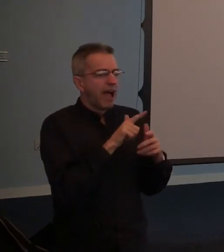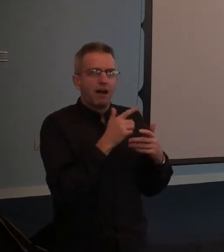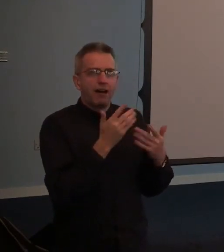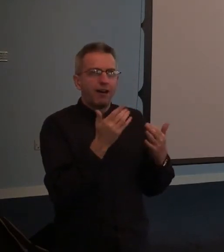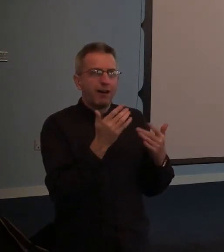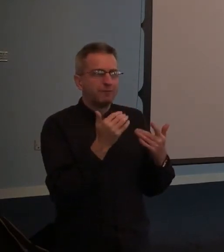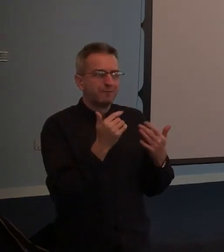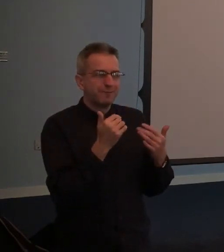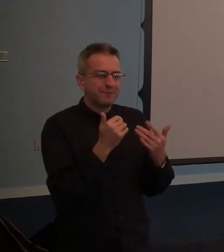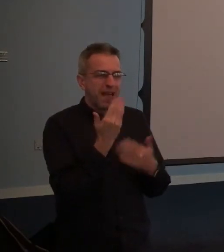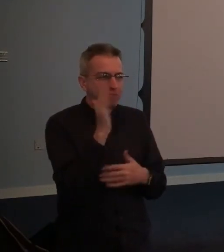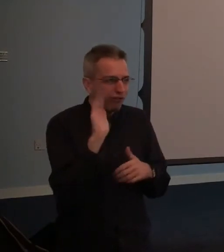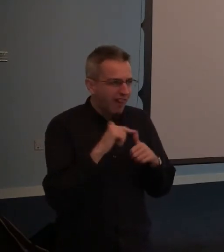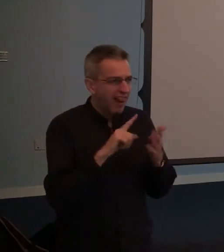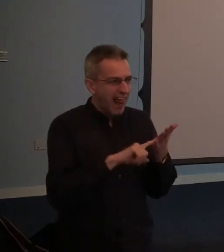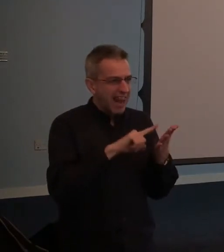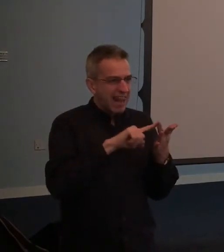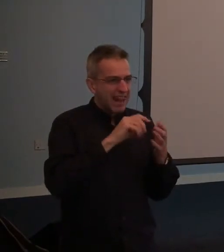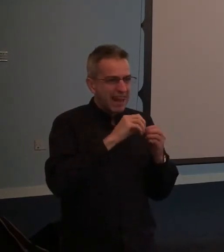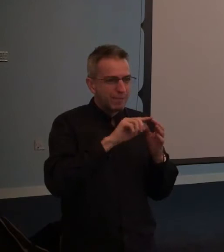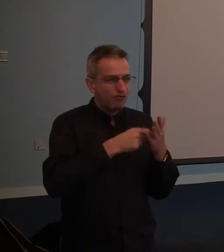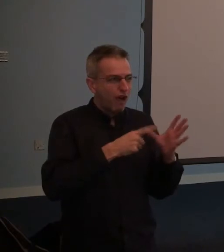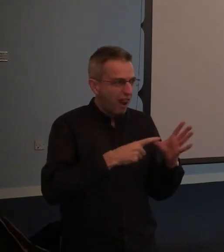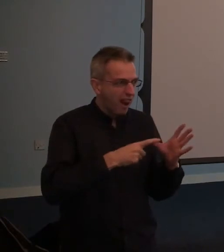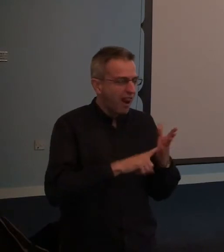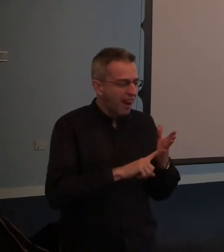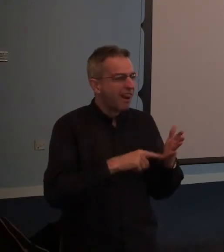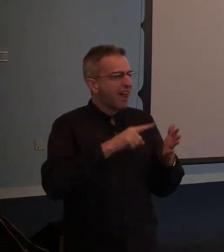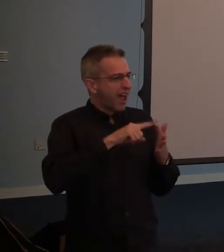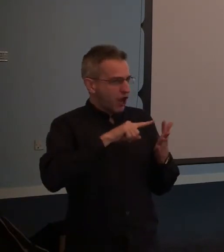well about the title of the presentation, the word liberal.